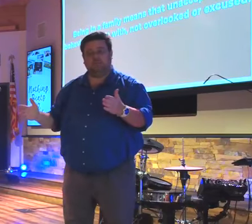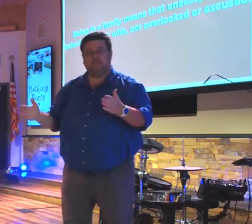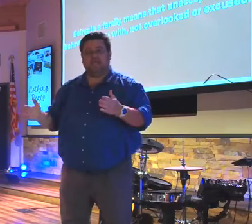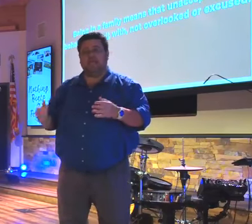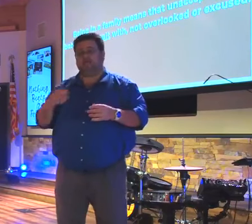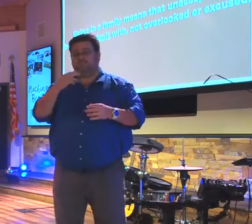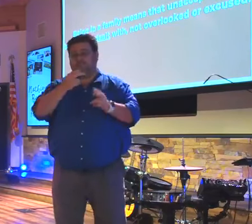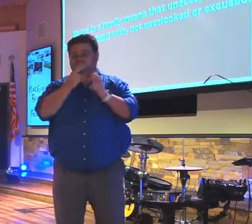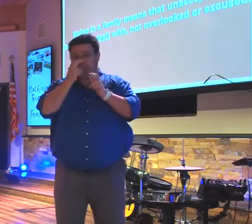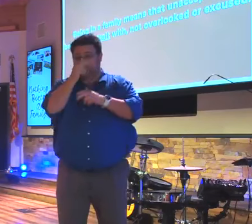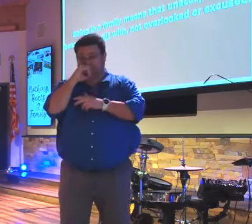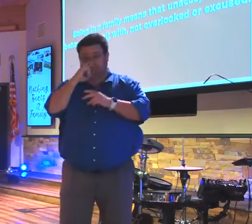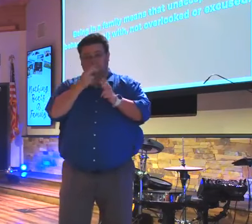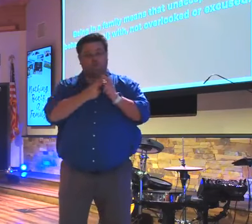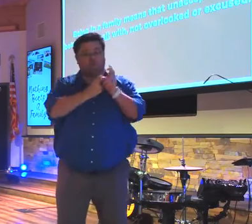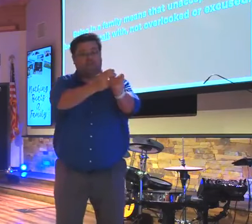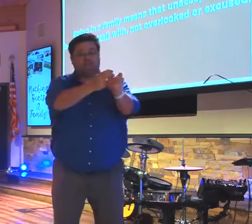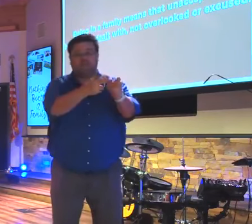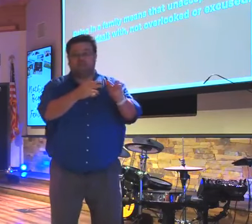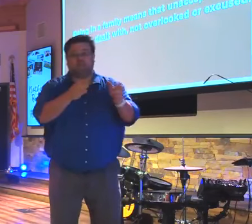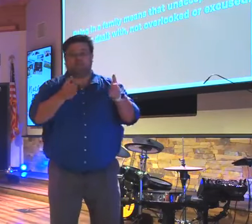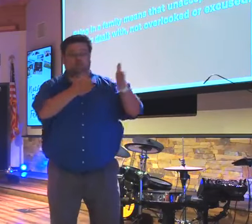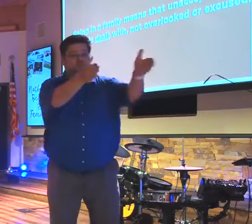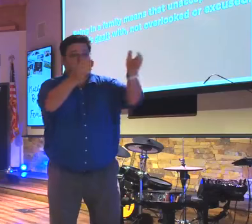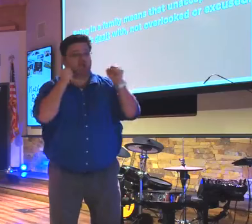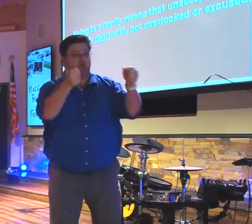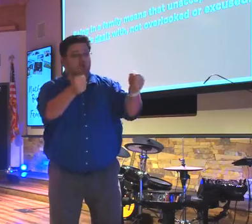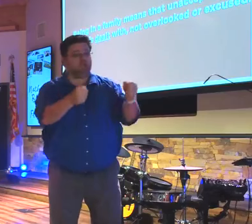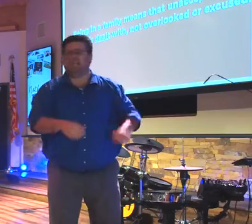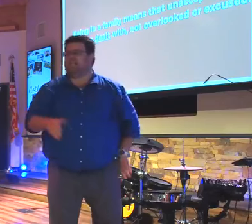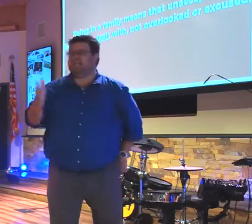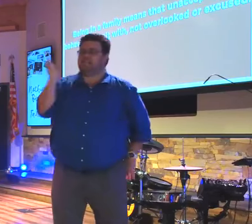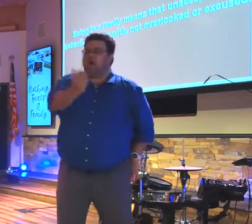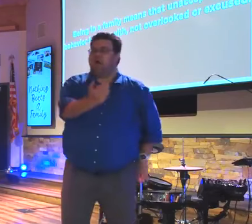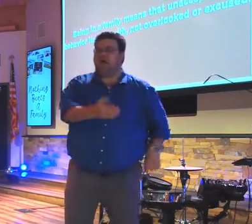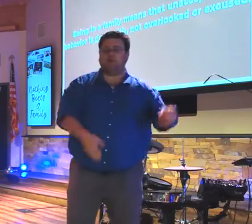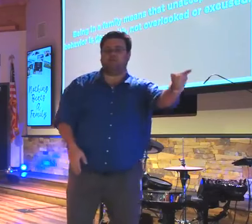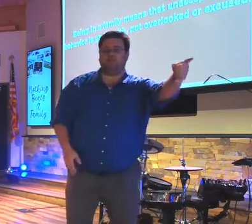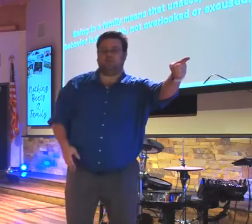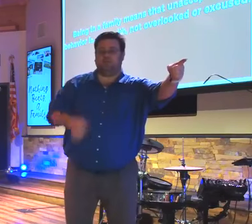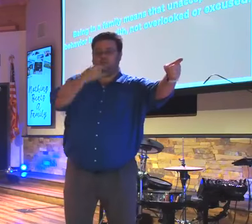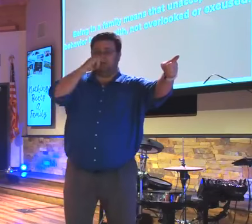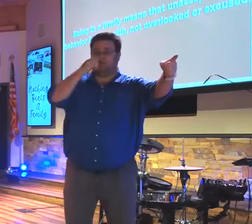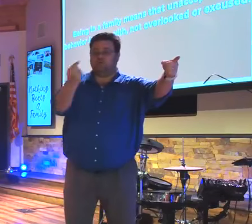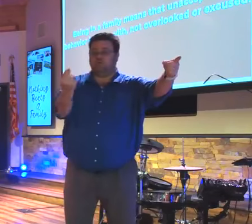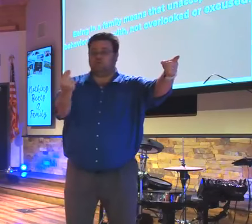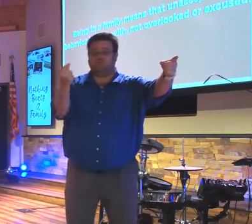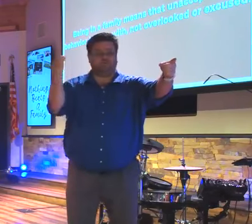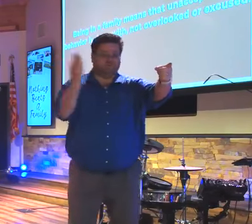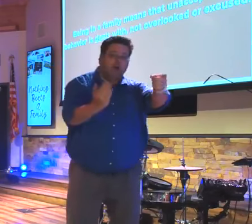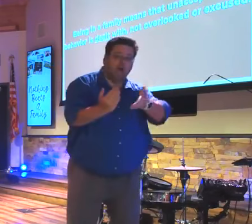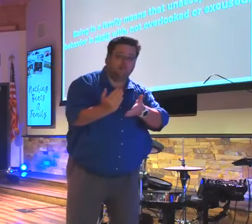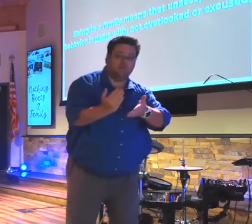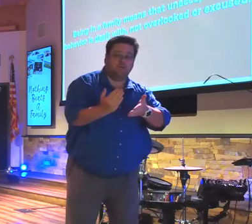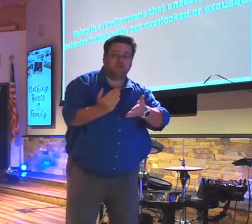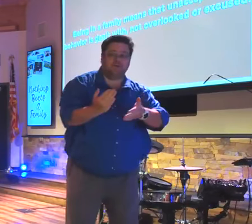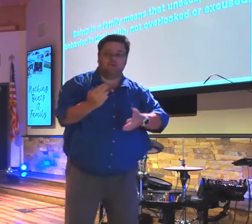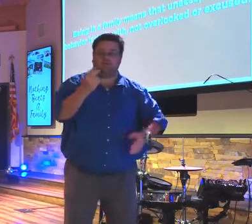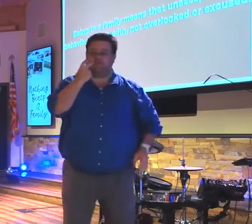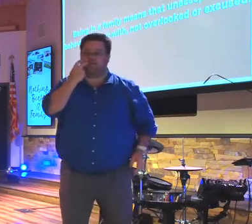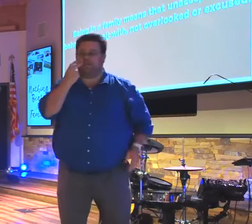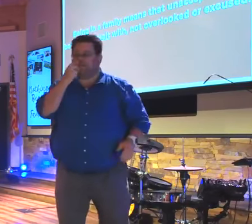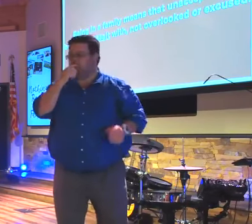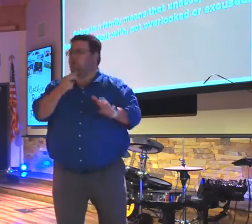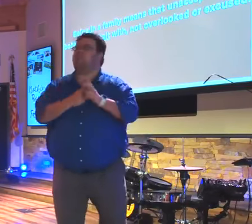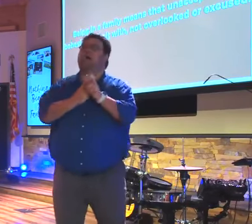heading into the street and you holler, stop, what should they do? Stop. Have you ever seen a kid just keep